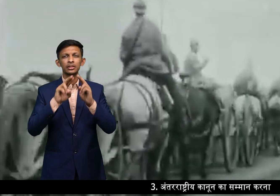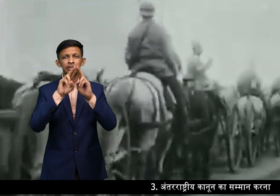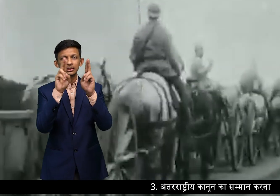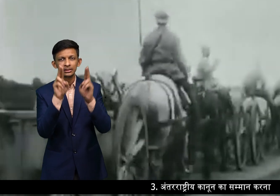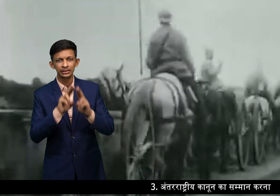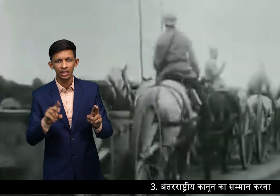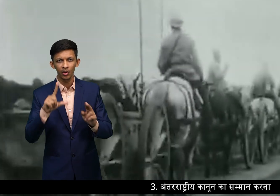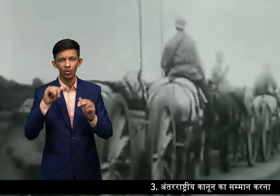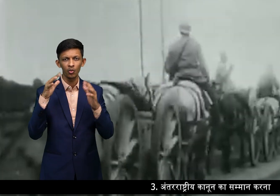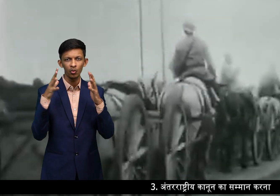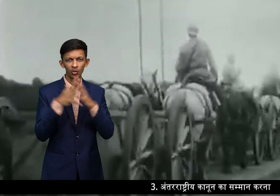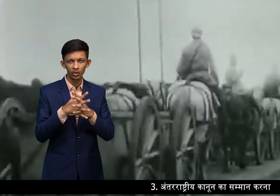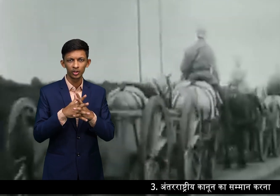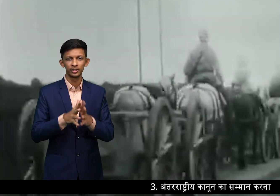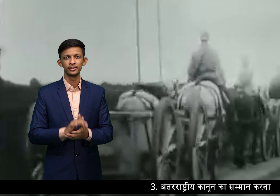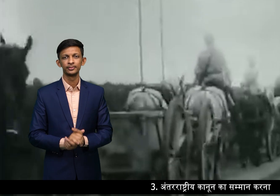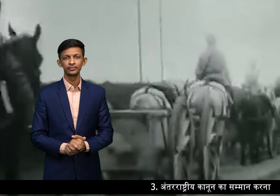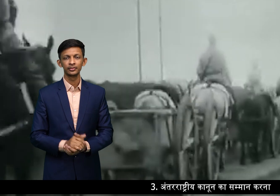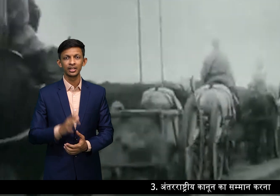respecting international law,